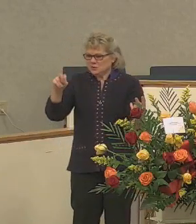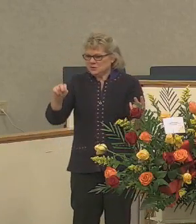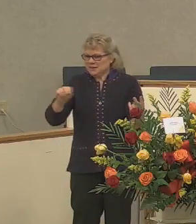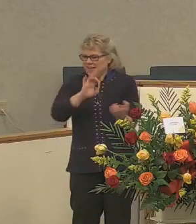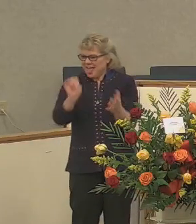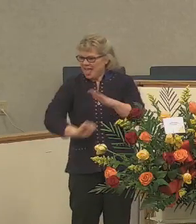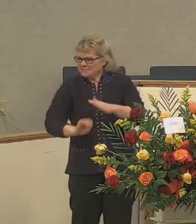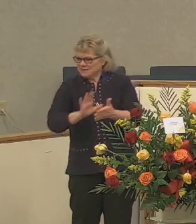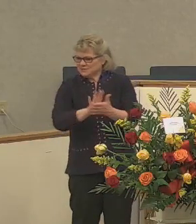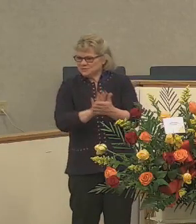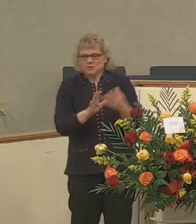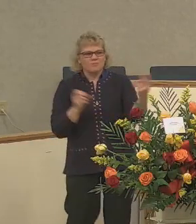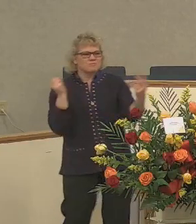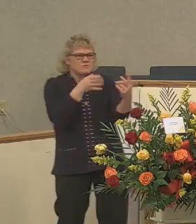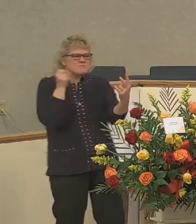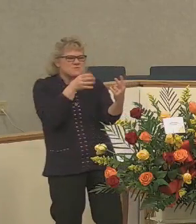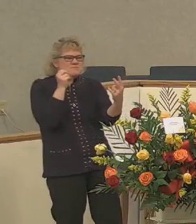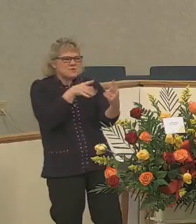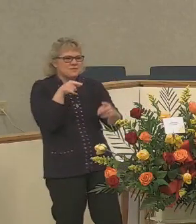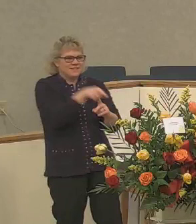on any given day.